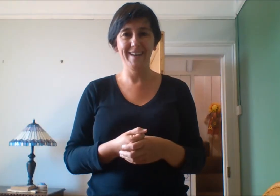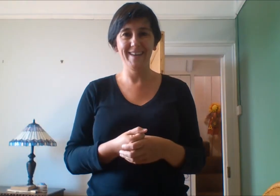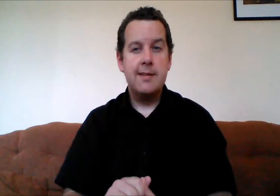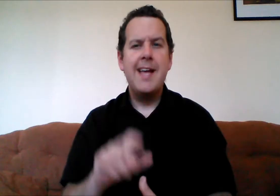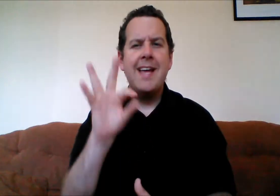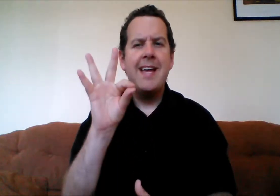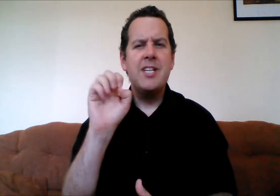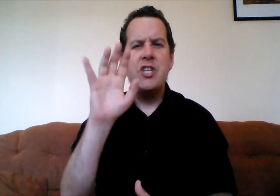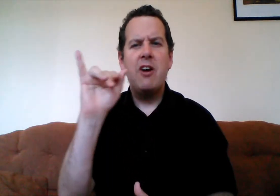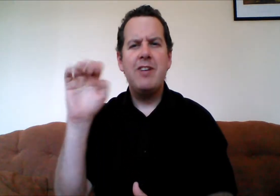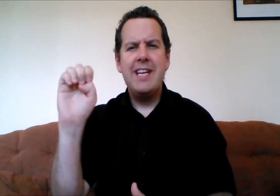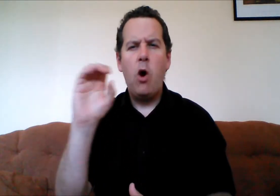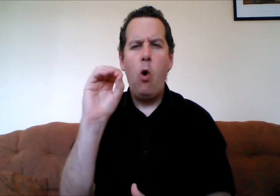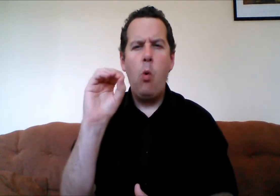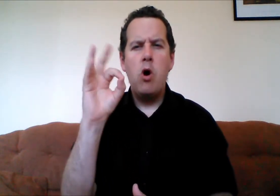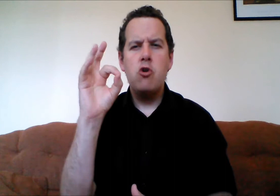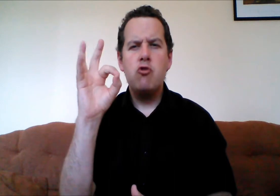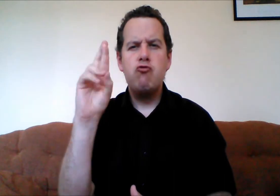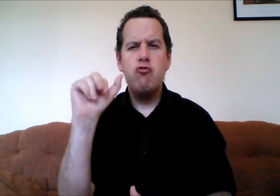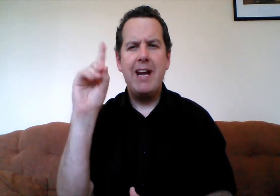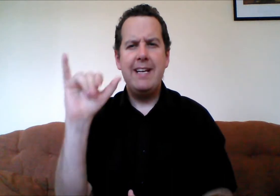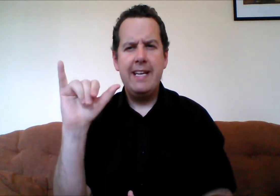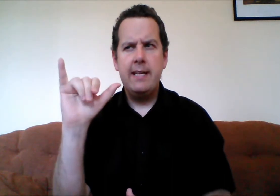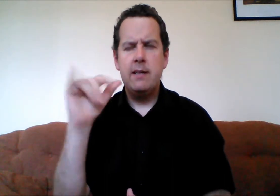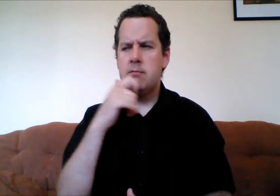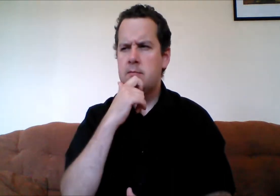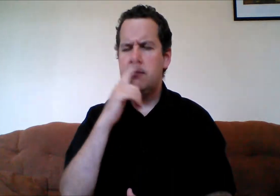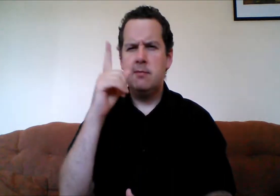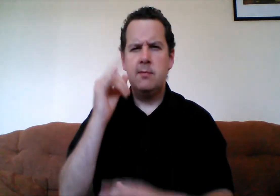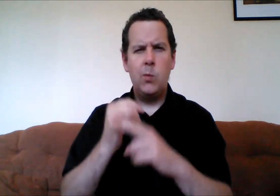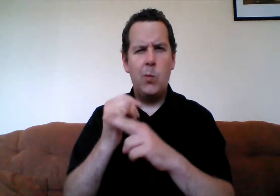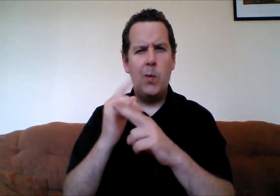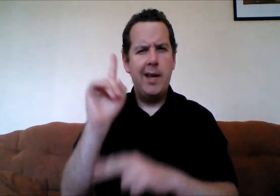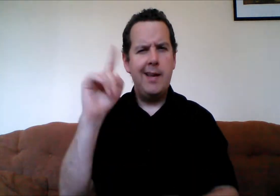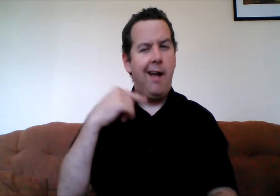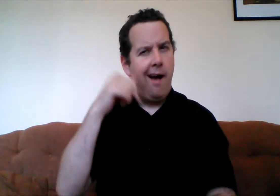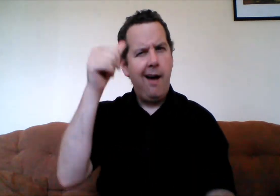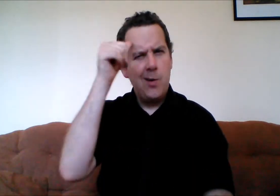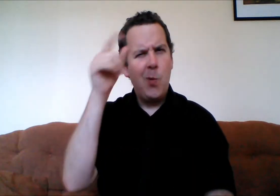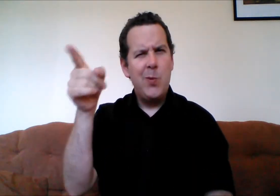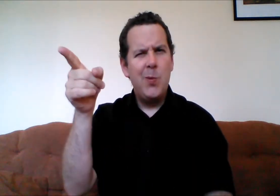Gerrie O'Grady. Hang on a second. I know you, don't I? I do. I know you too.